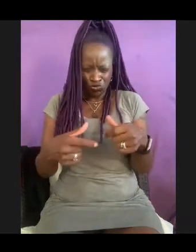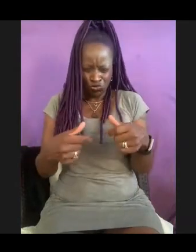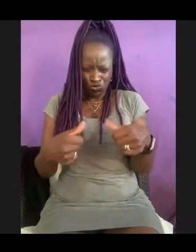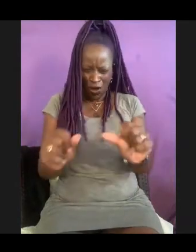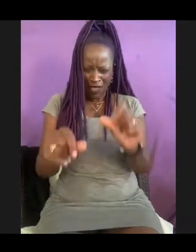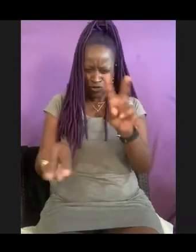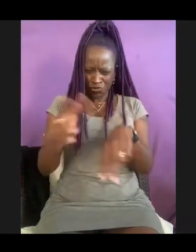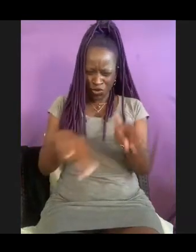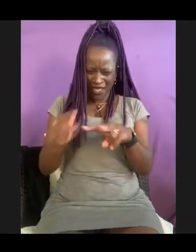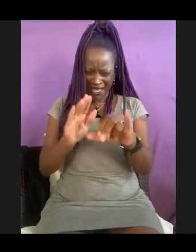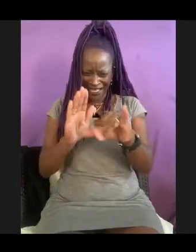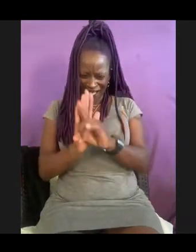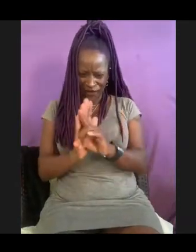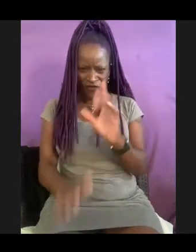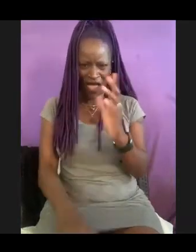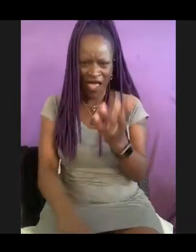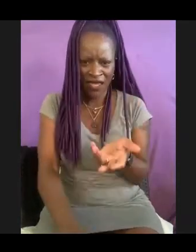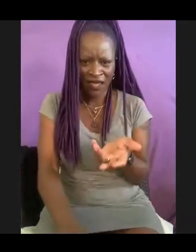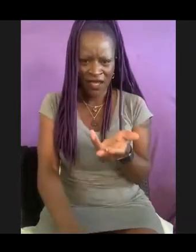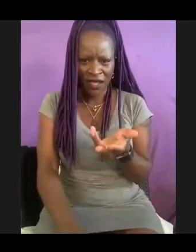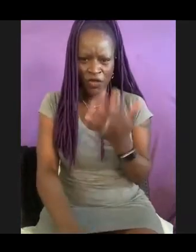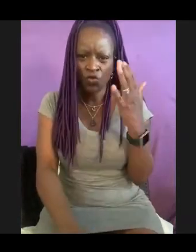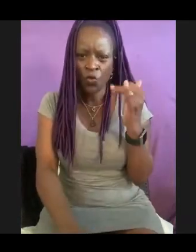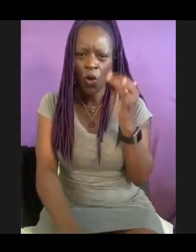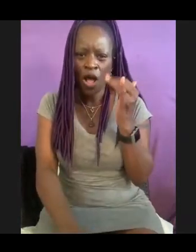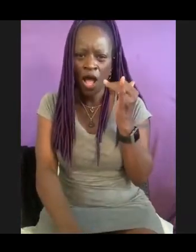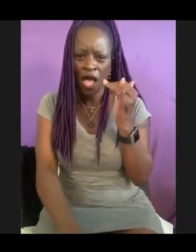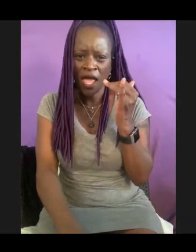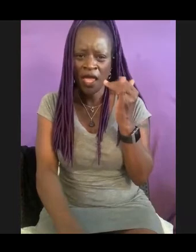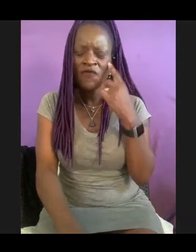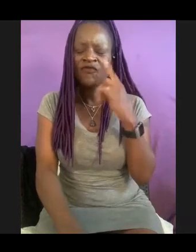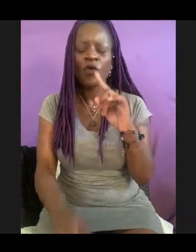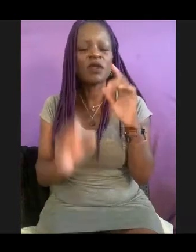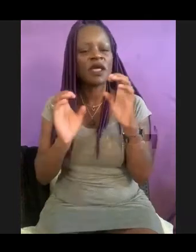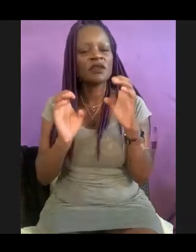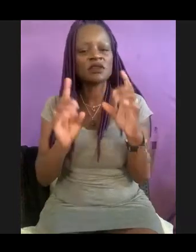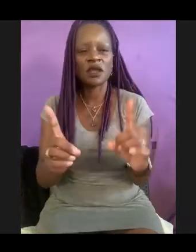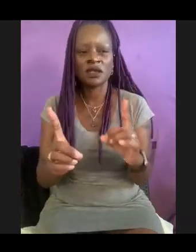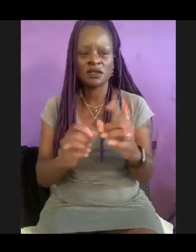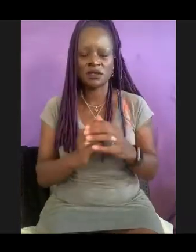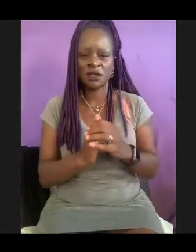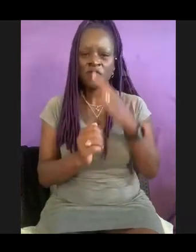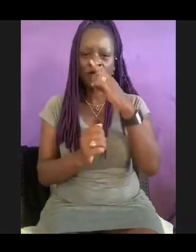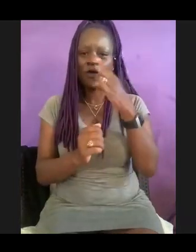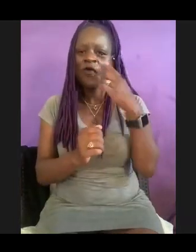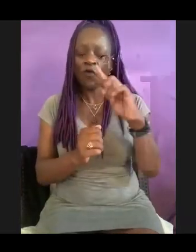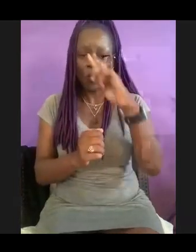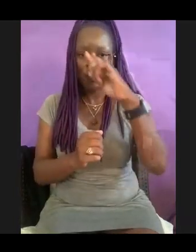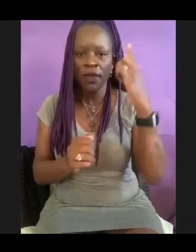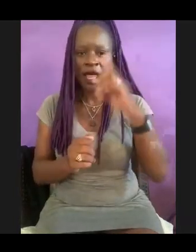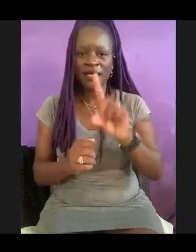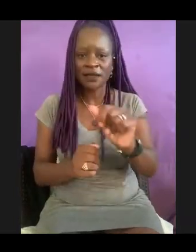quote, the why, as to the education disparity for Black disabled